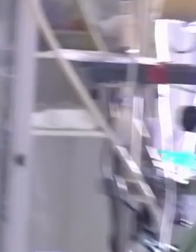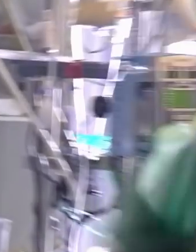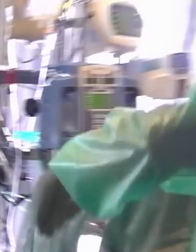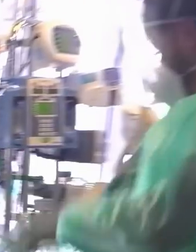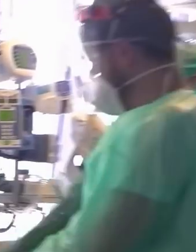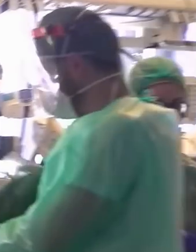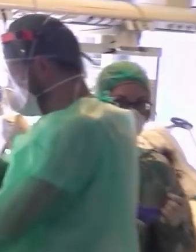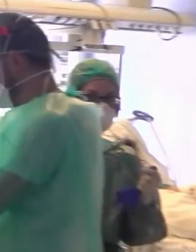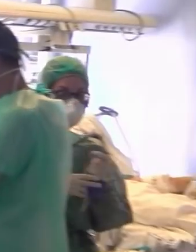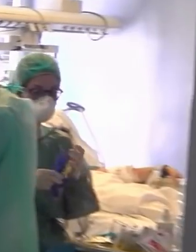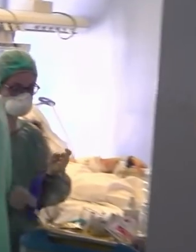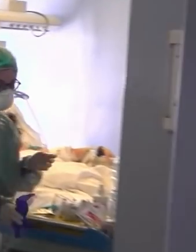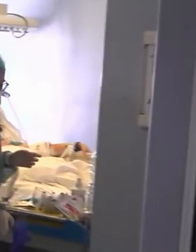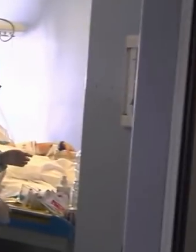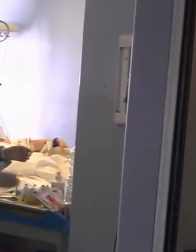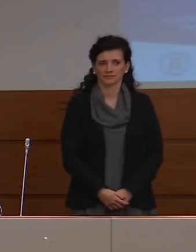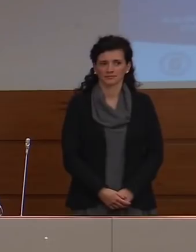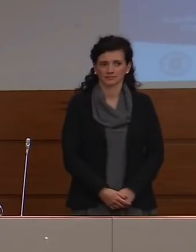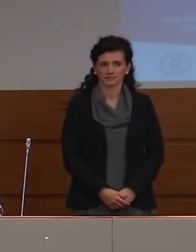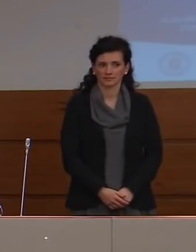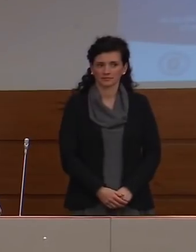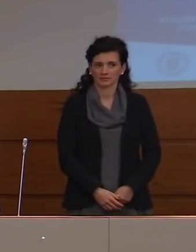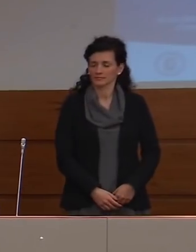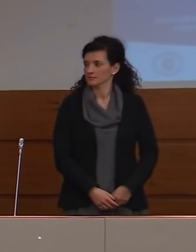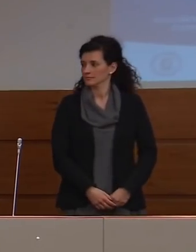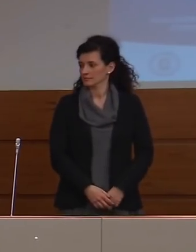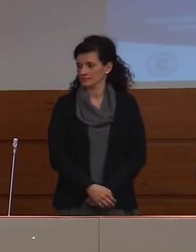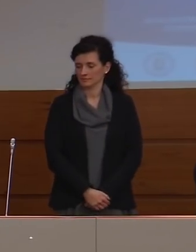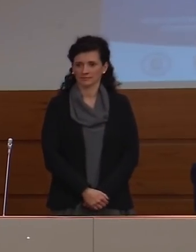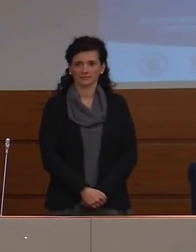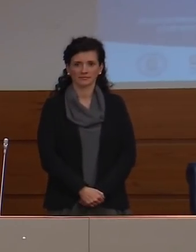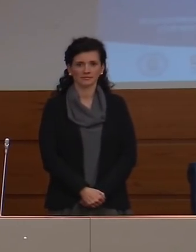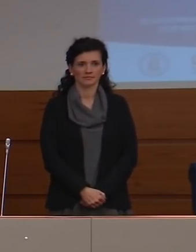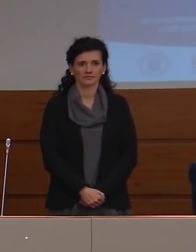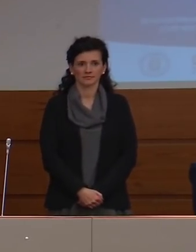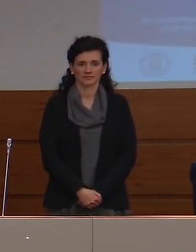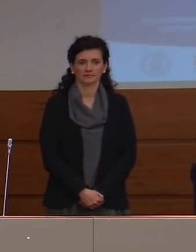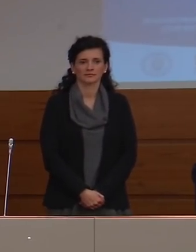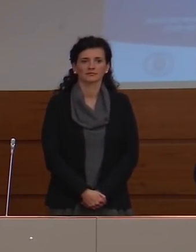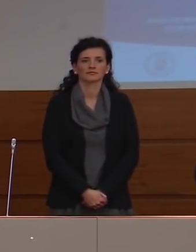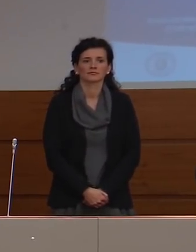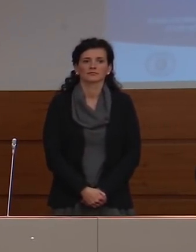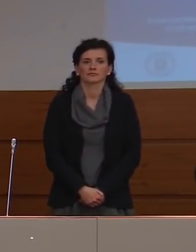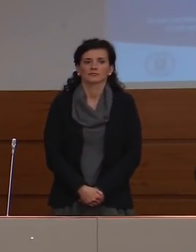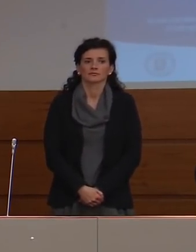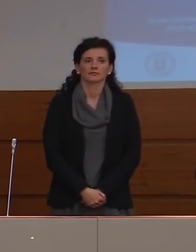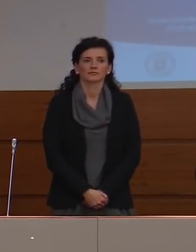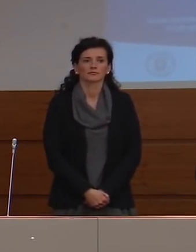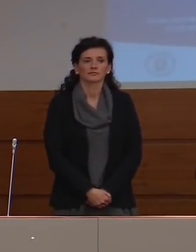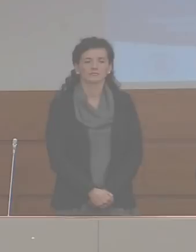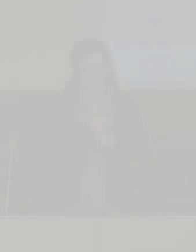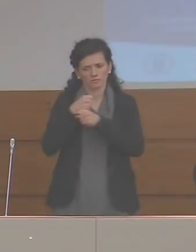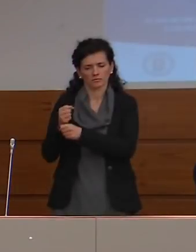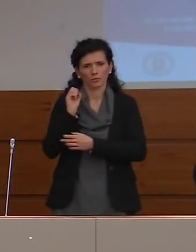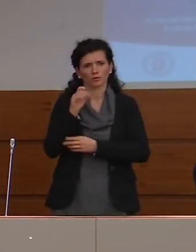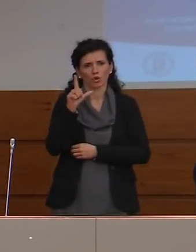yet better than the previous 24-hour period, and, according to the authorities, offering a glimmer of hope for the future.